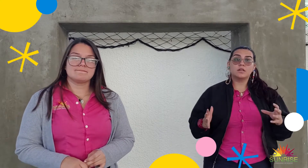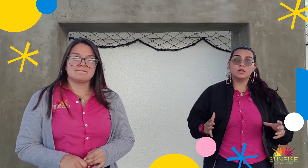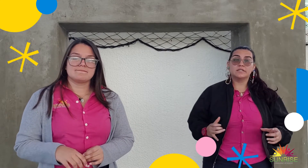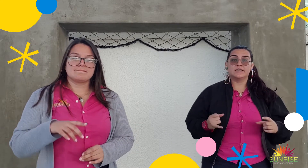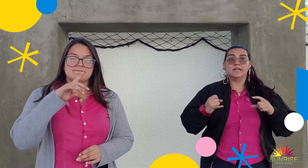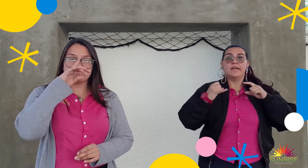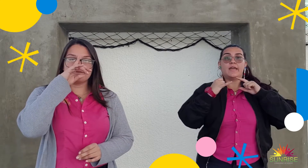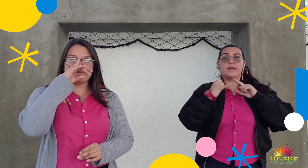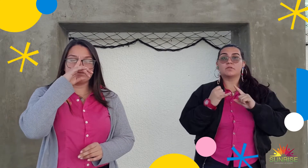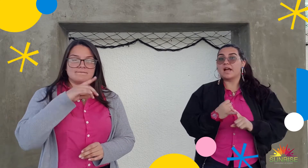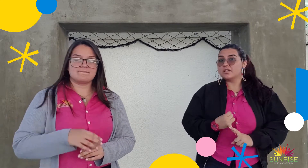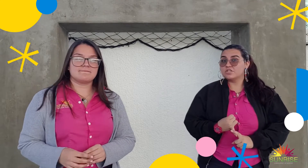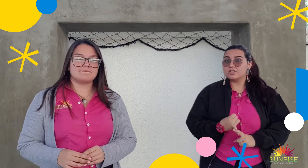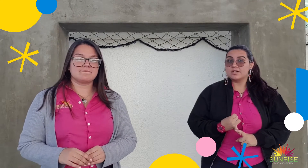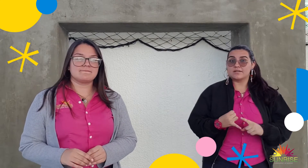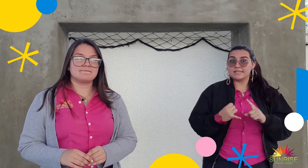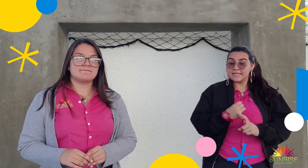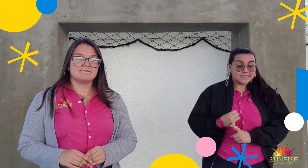we include